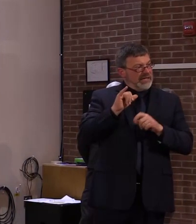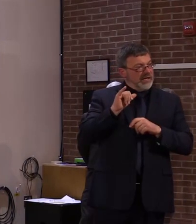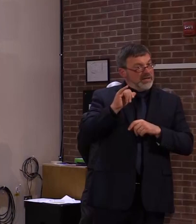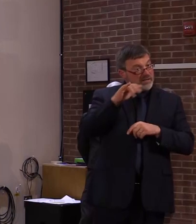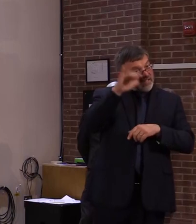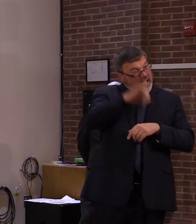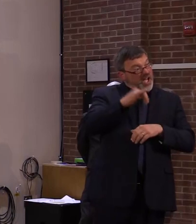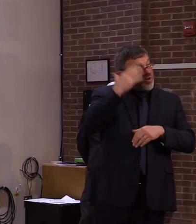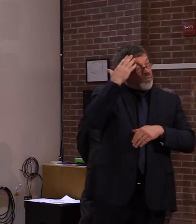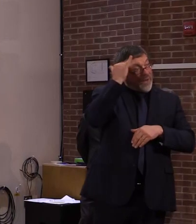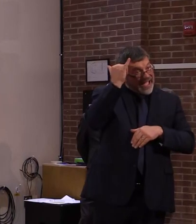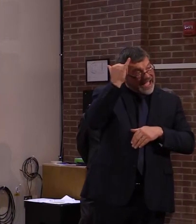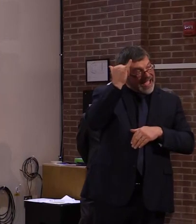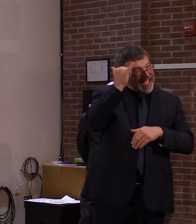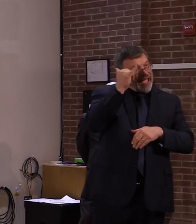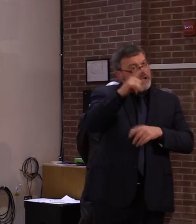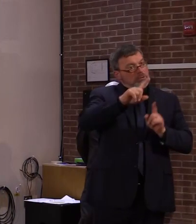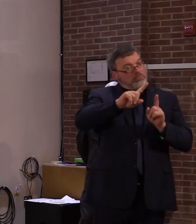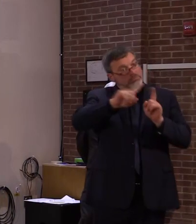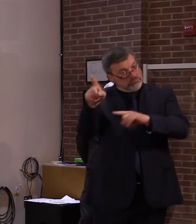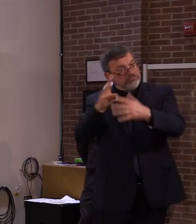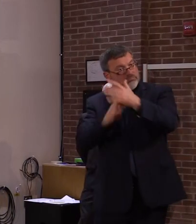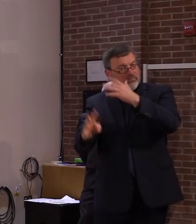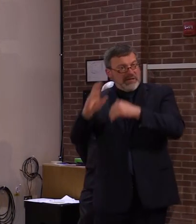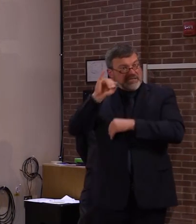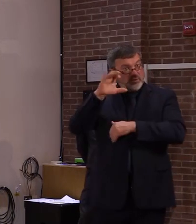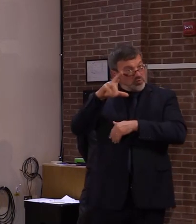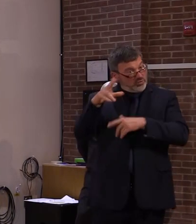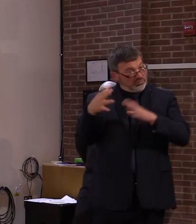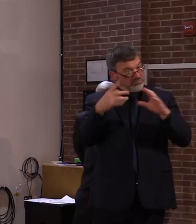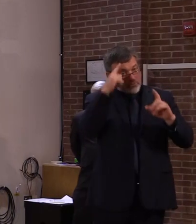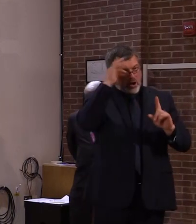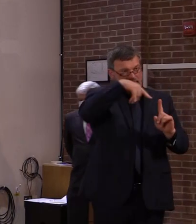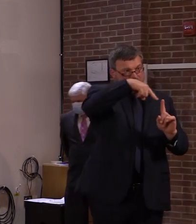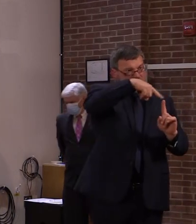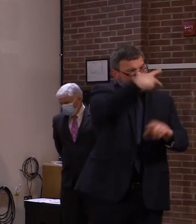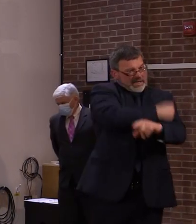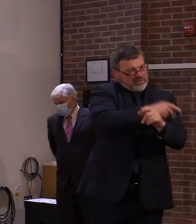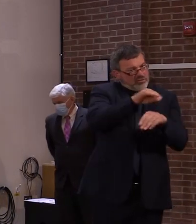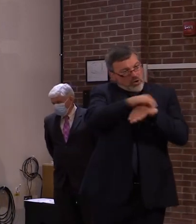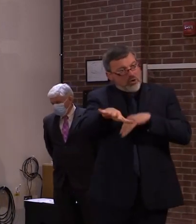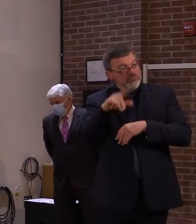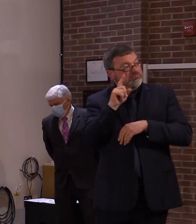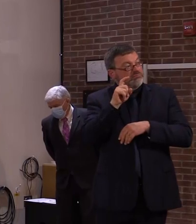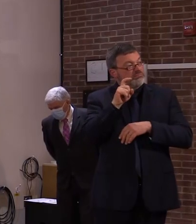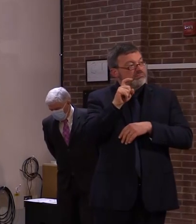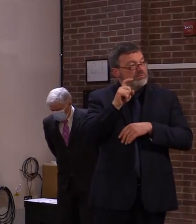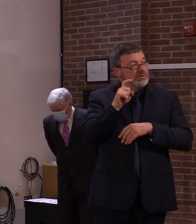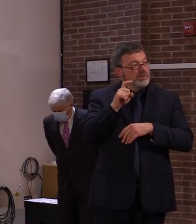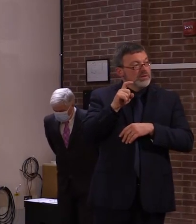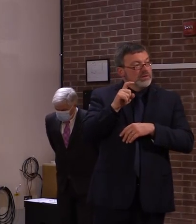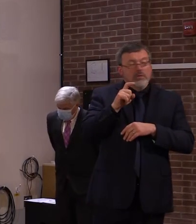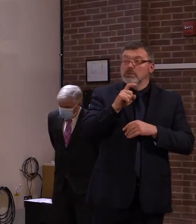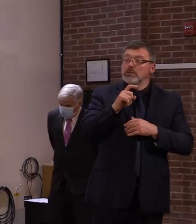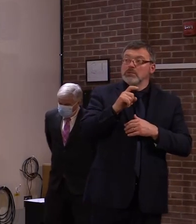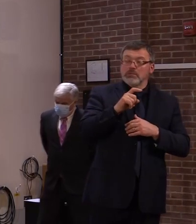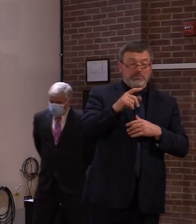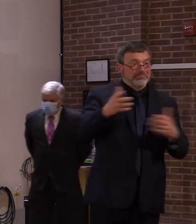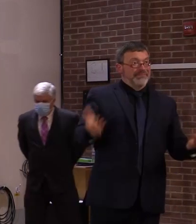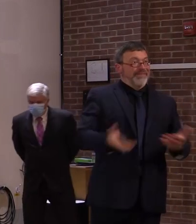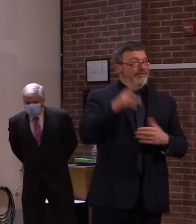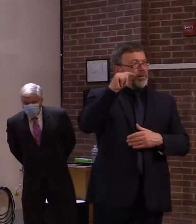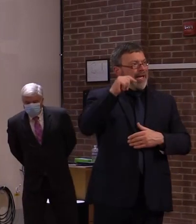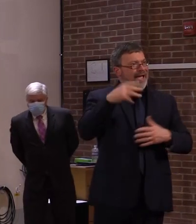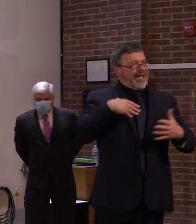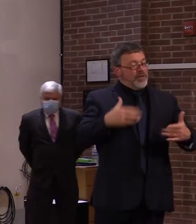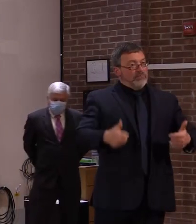being part of this. I mean, we are the highest vaccinated state, and if there are vaccine reactions, it stands to reason that we will